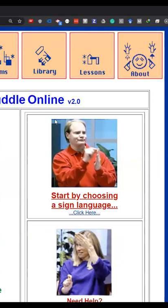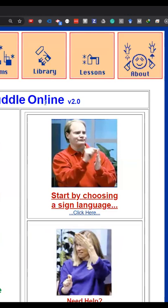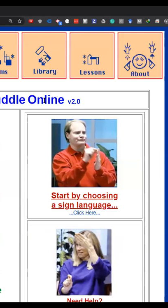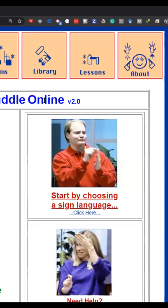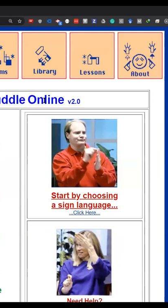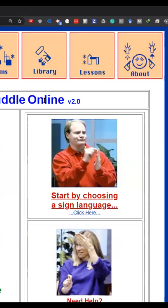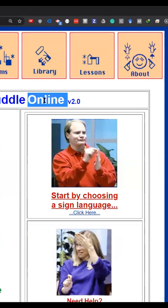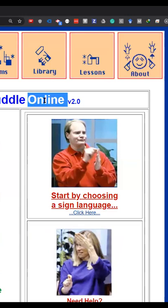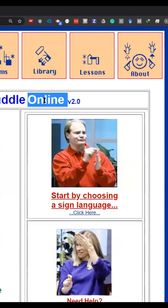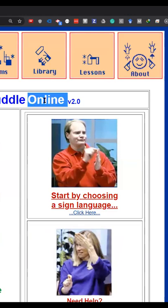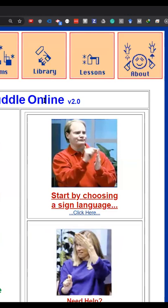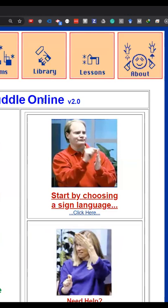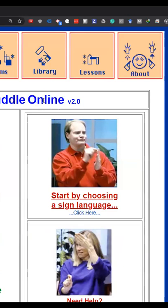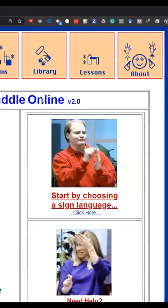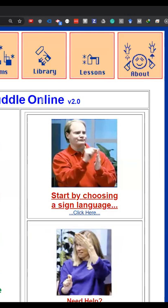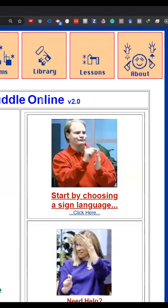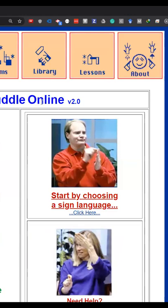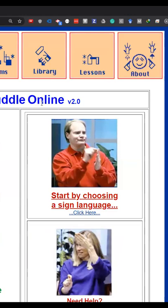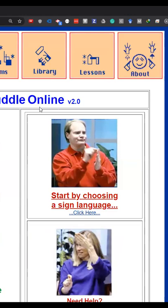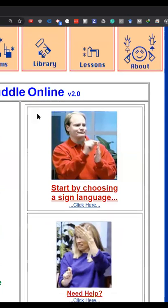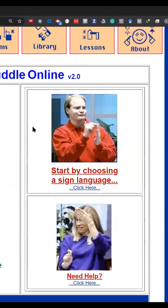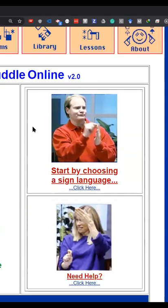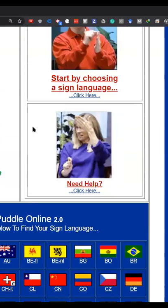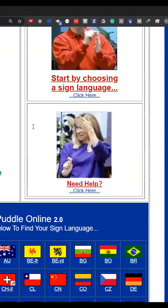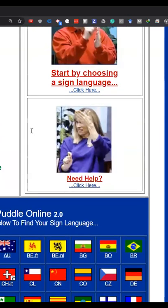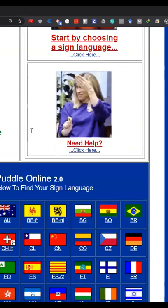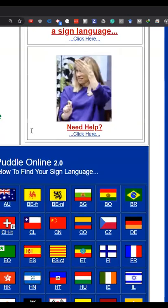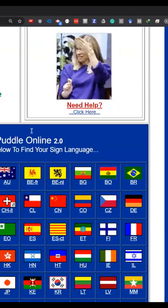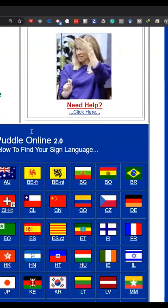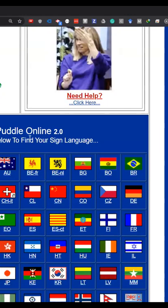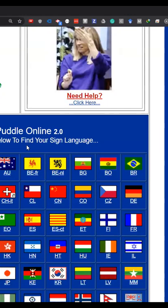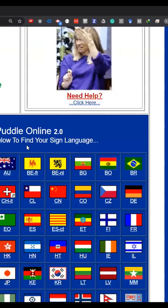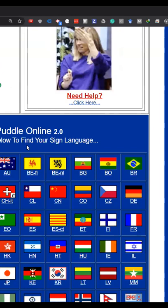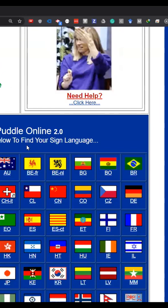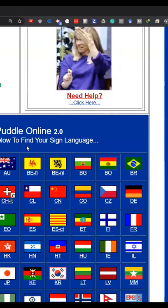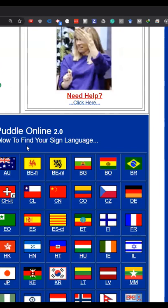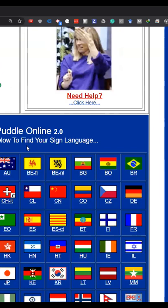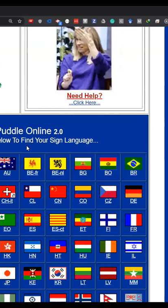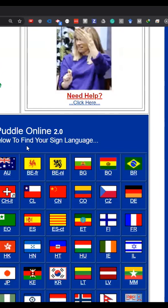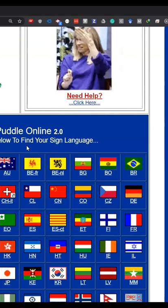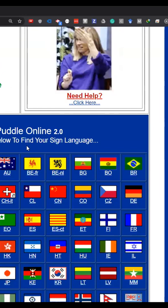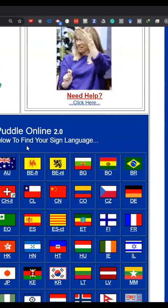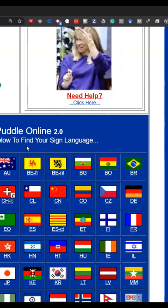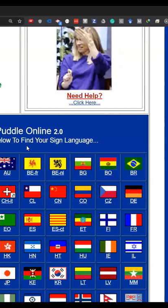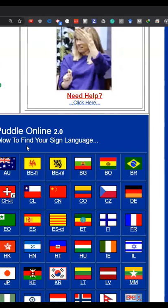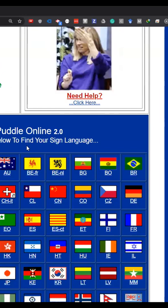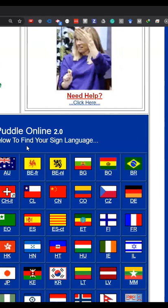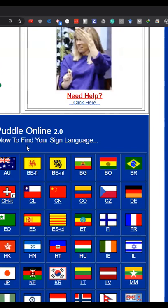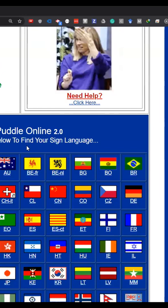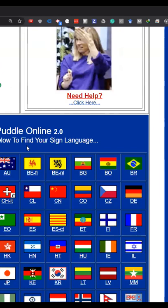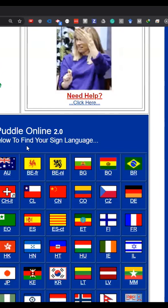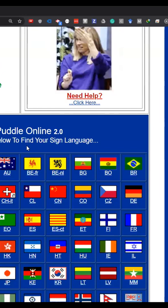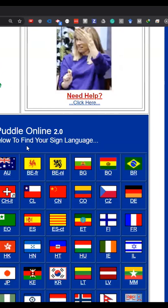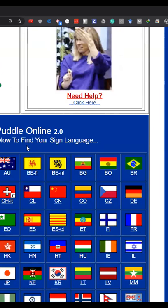well-defined system for like I think 40 years now. It's being researched. Ooh, This very good. specific writing system. So that would be one way